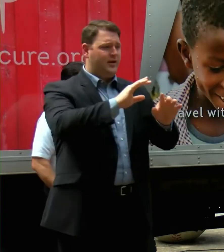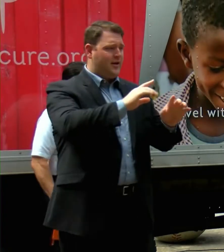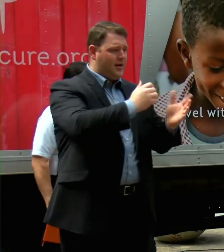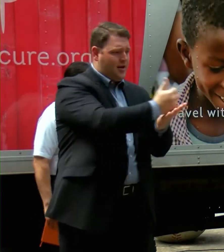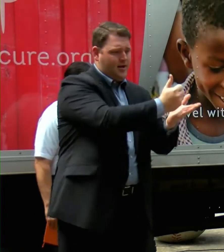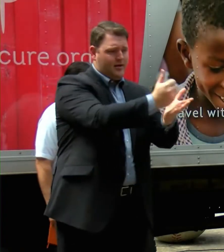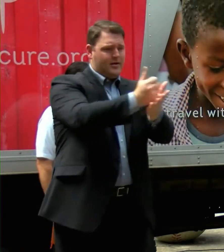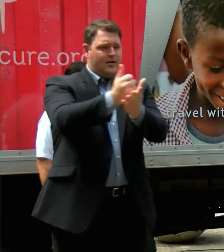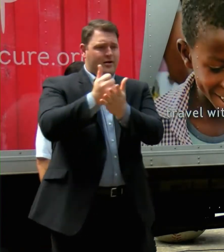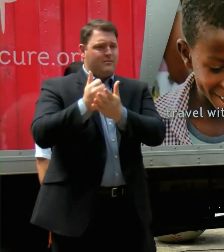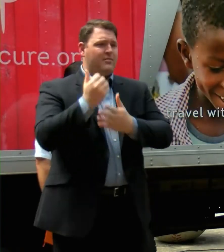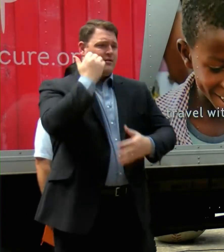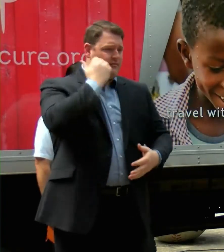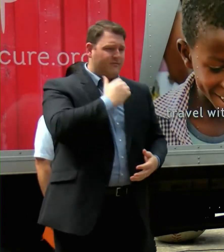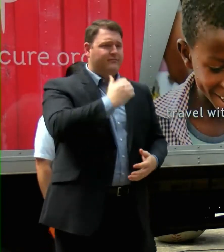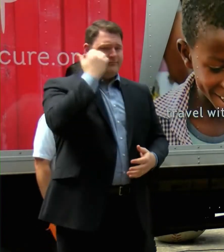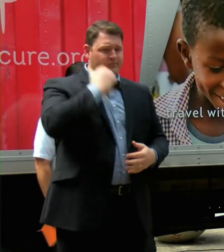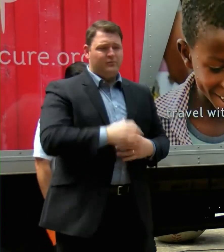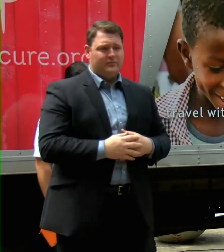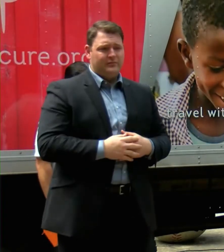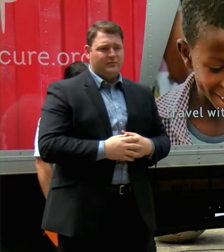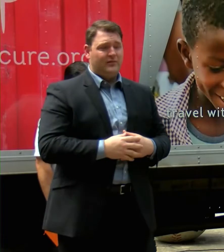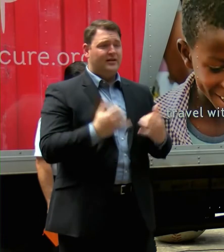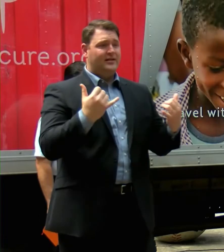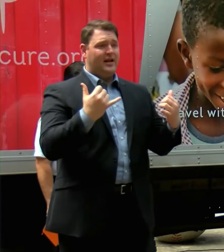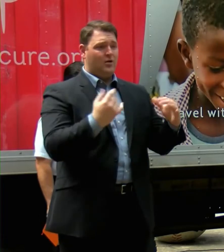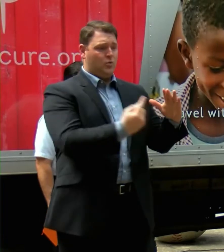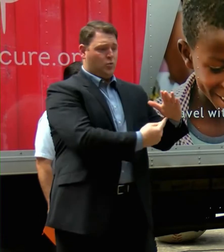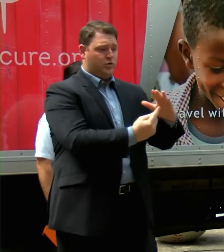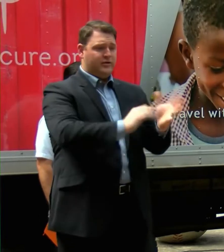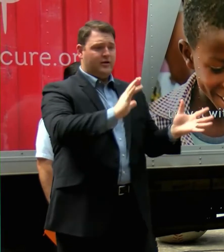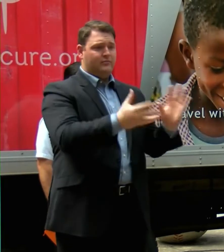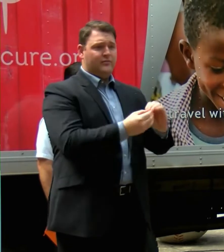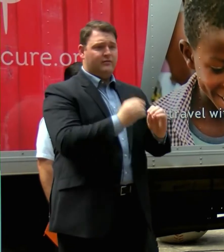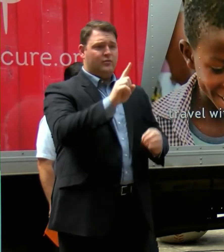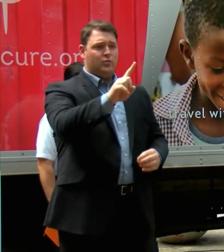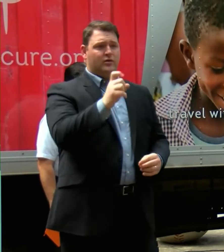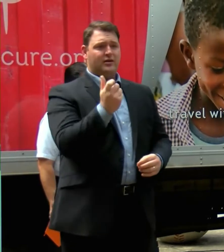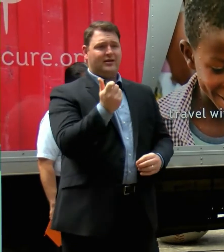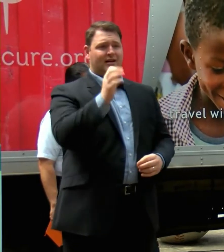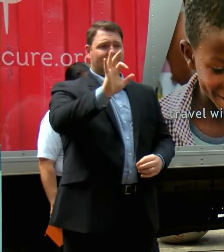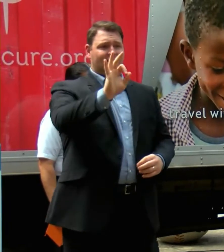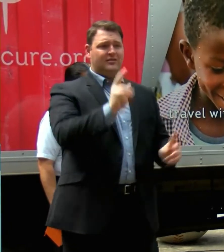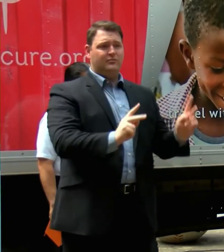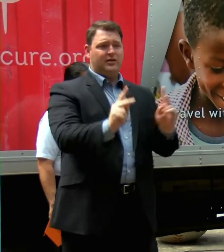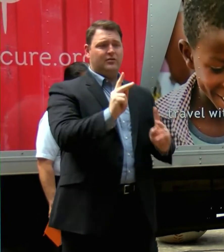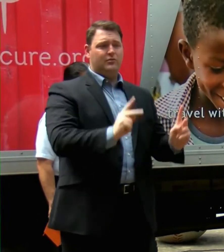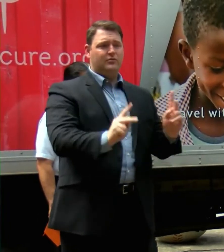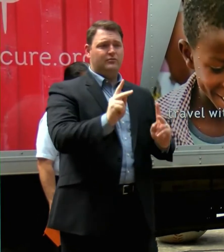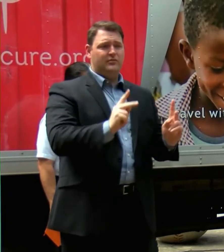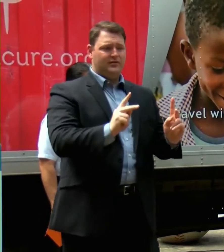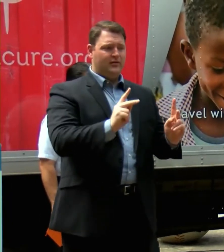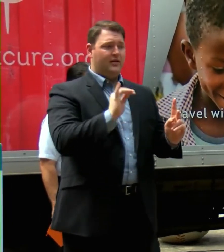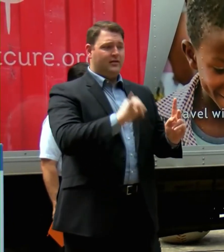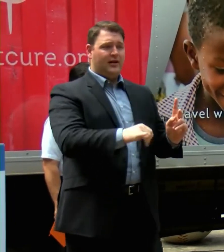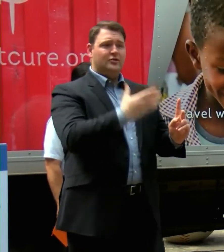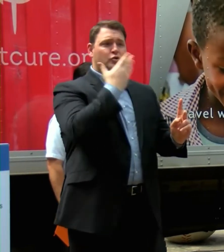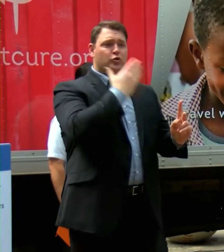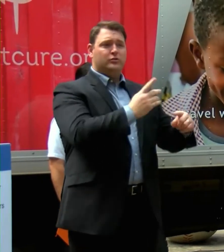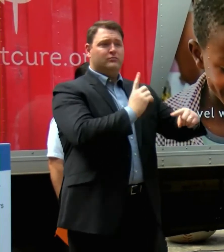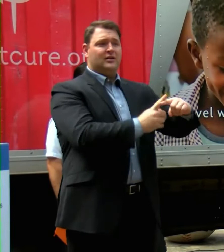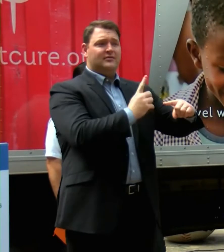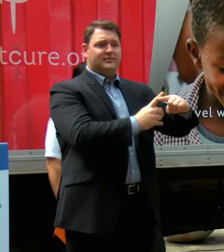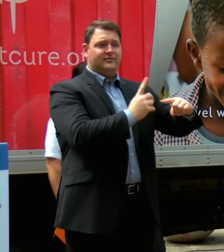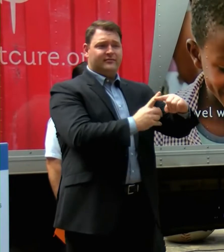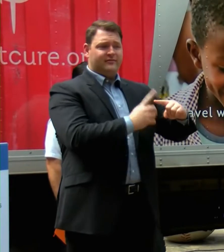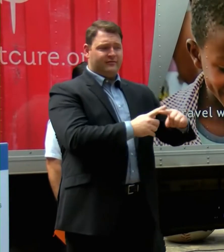throughout the city. Right now in quarantine, we have a total of 119 personnel. I see that as a positive sign right now